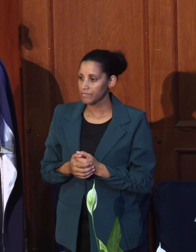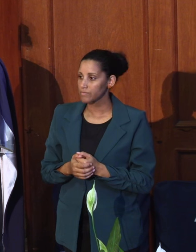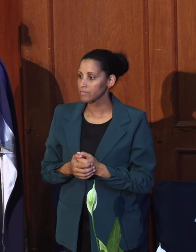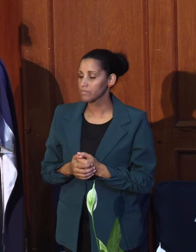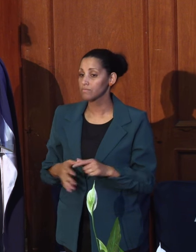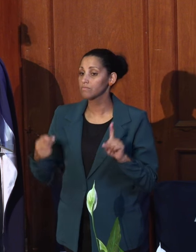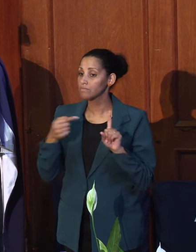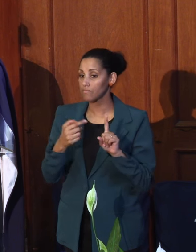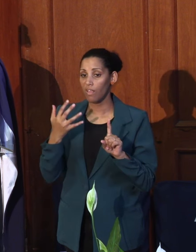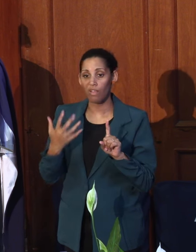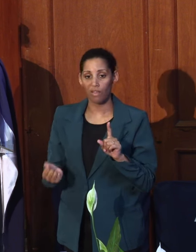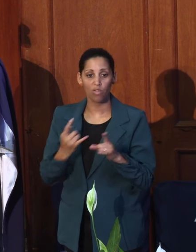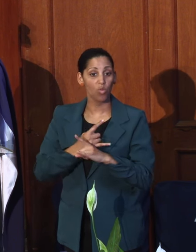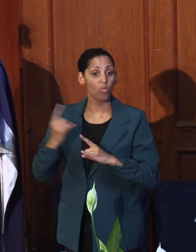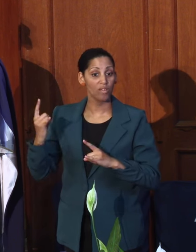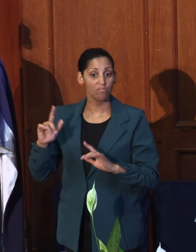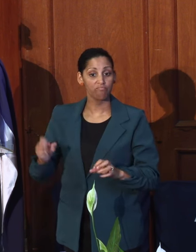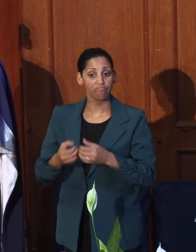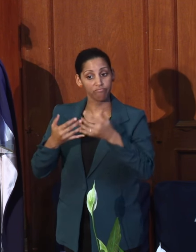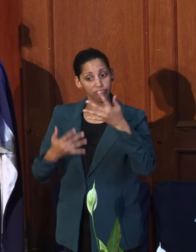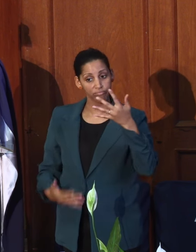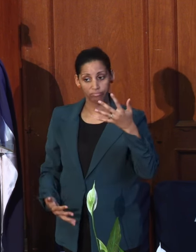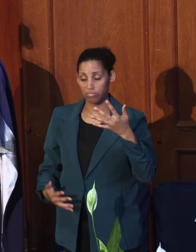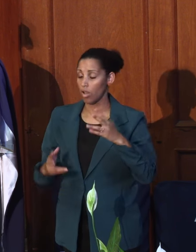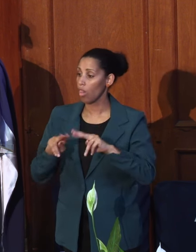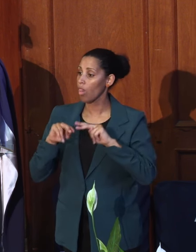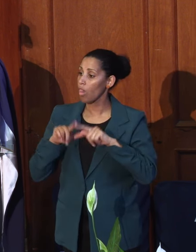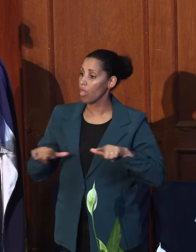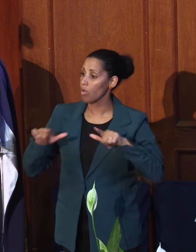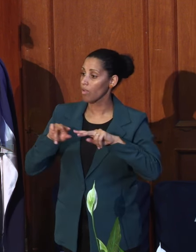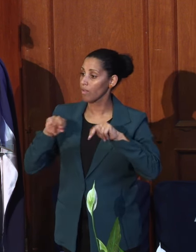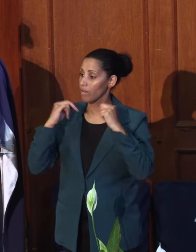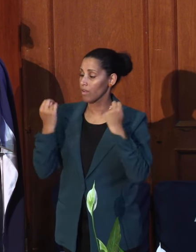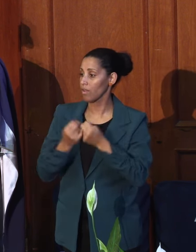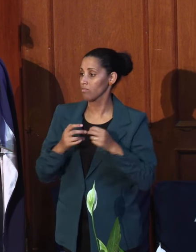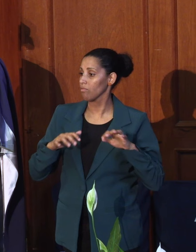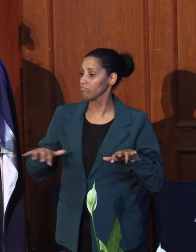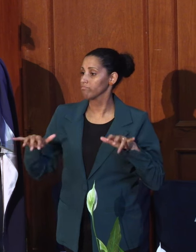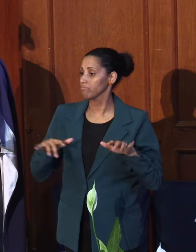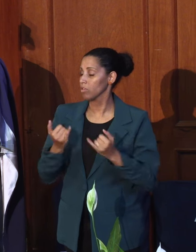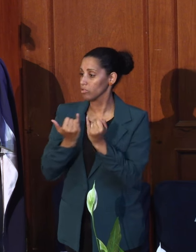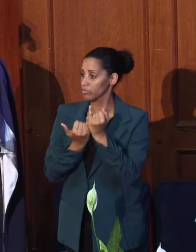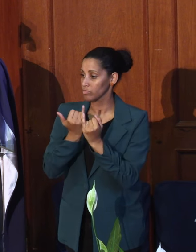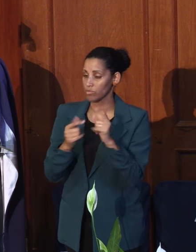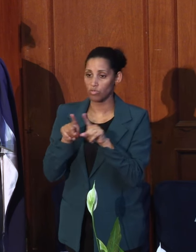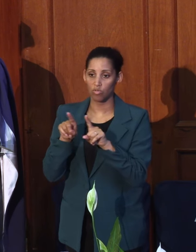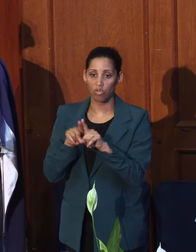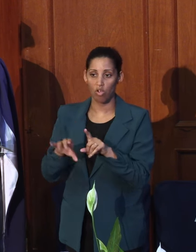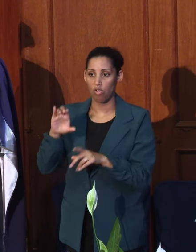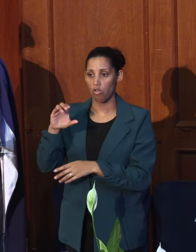Michaela is the winner of several local and national piano competitions and has performed as a soloist in the Artscape Concerto